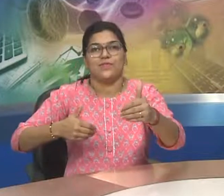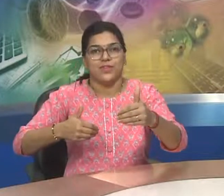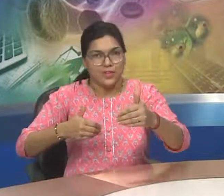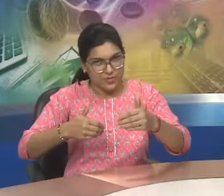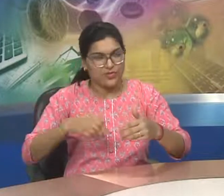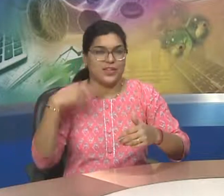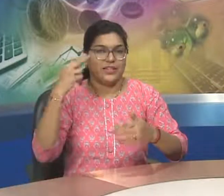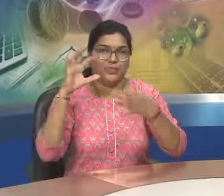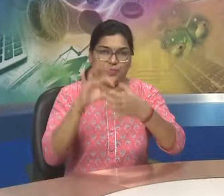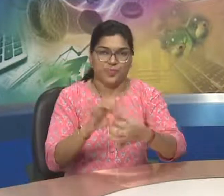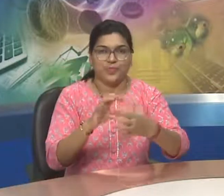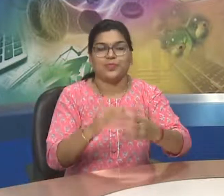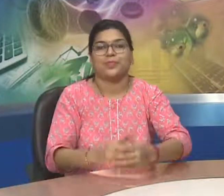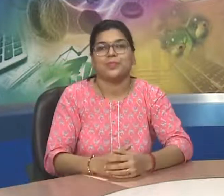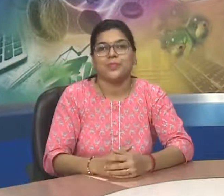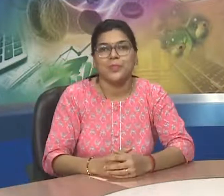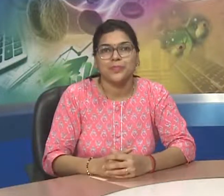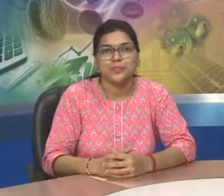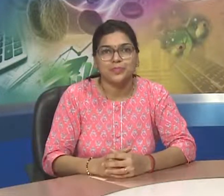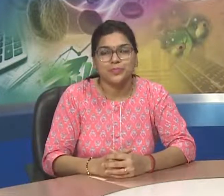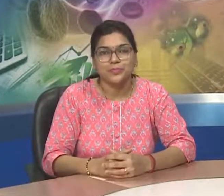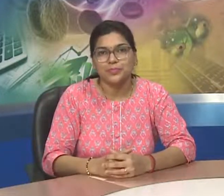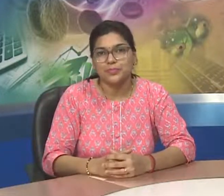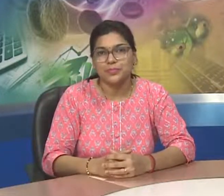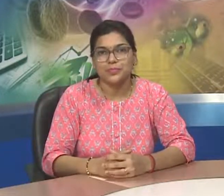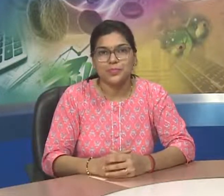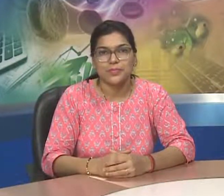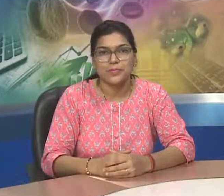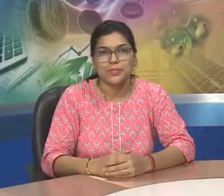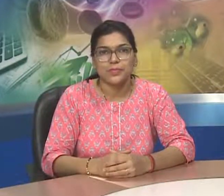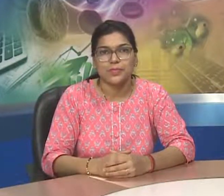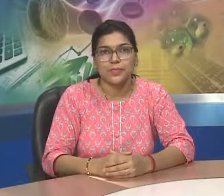Earth completes its full rotation in 365 days.